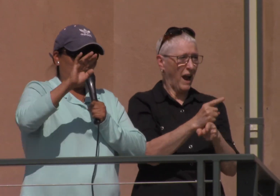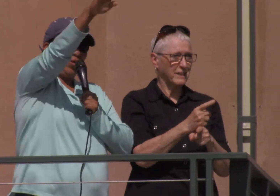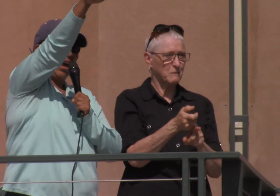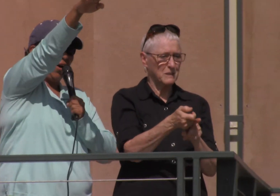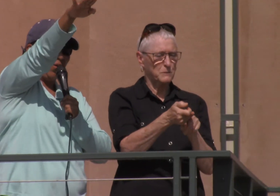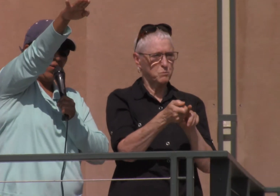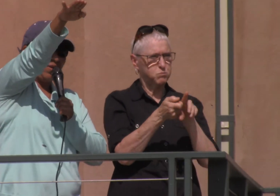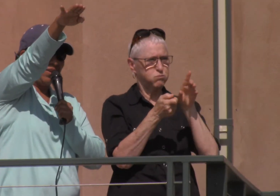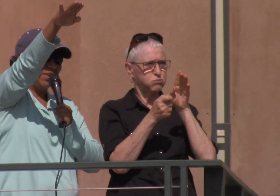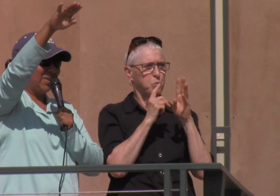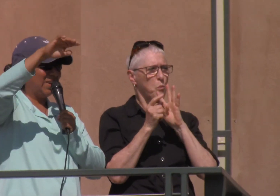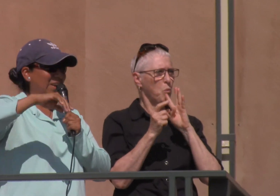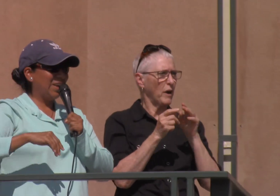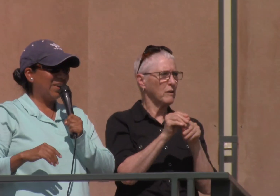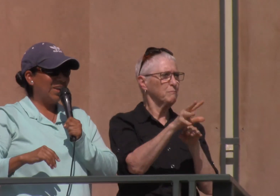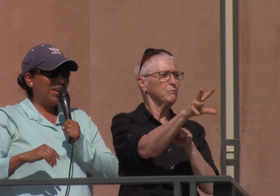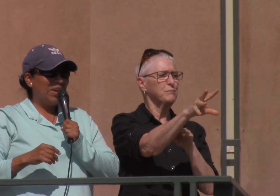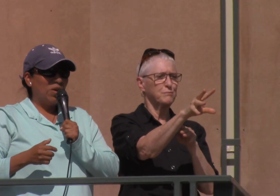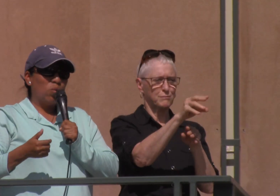it shoots out.